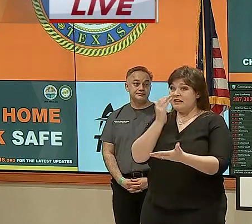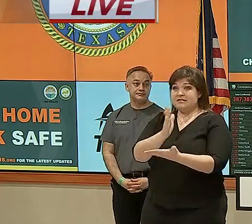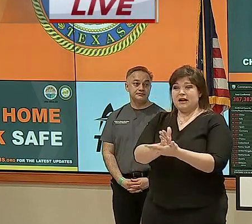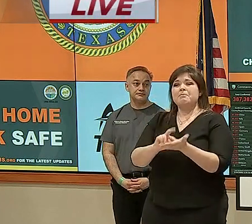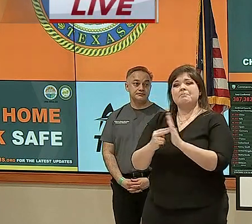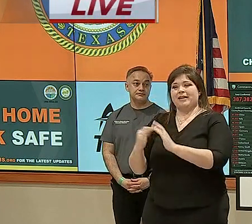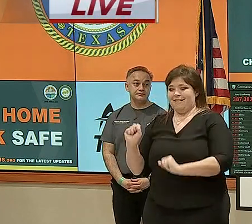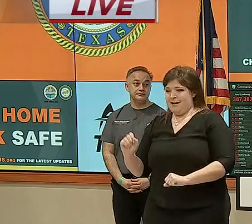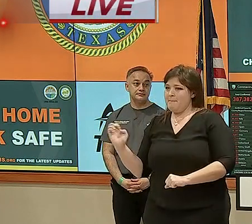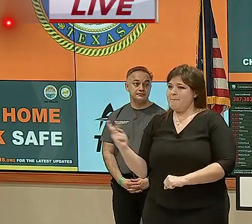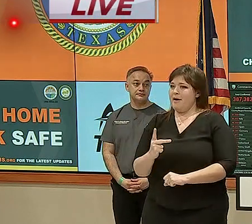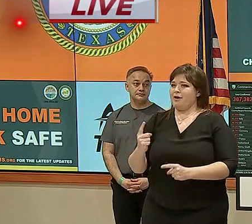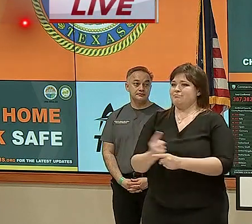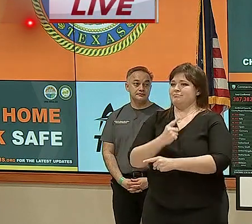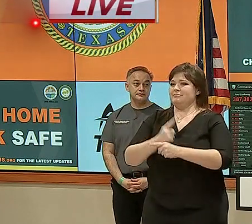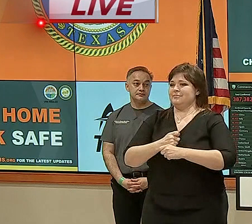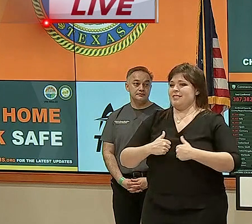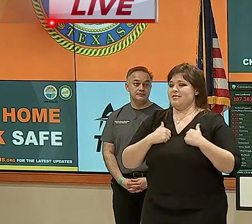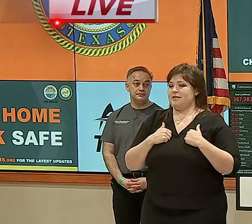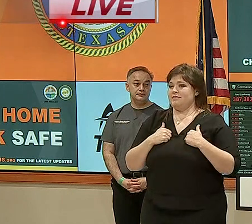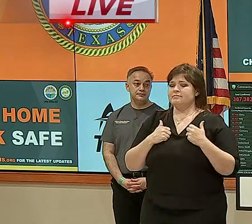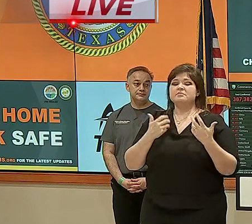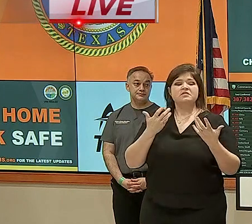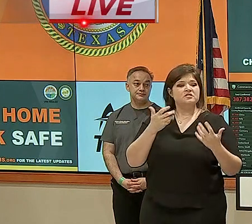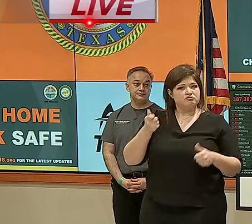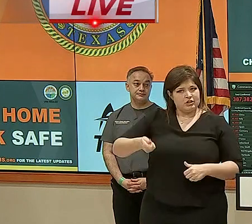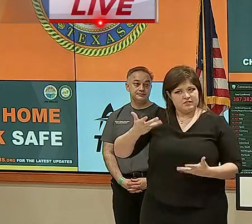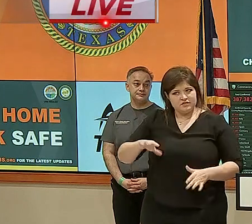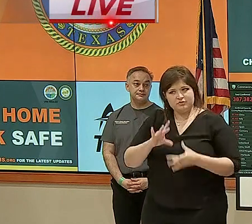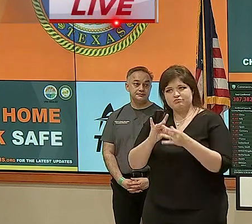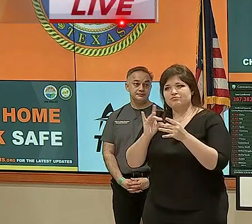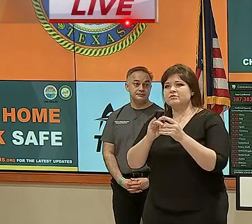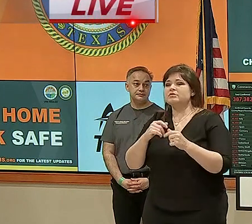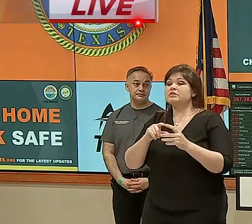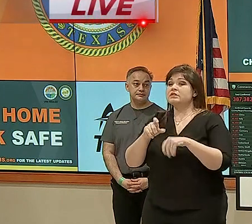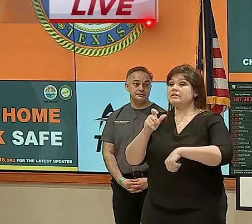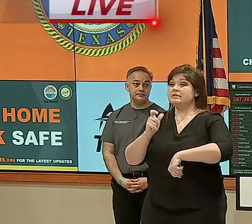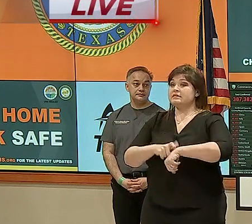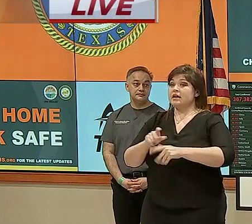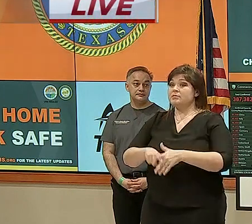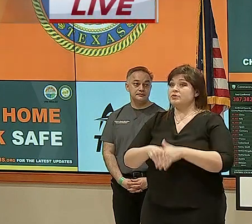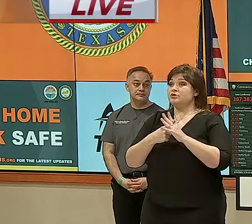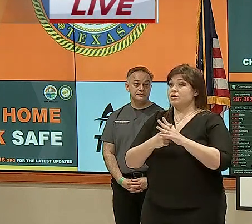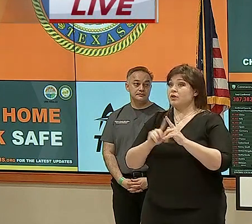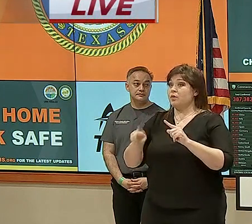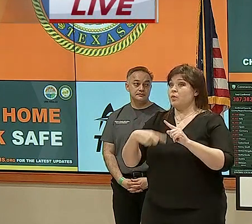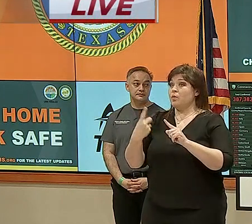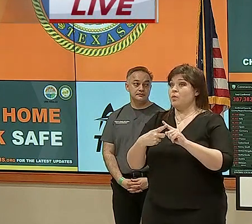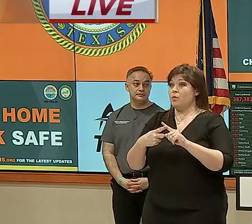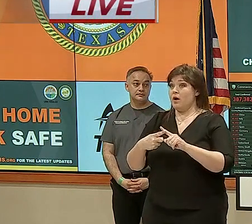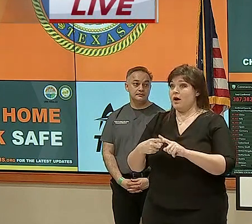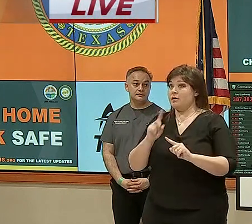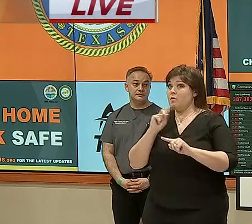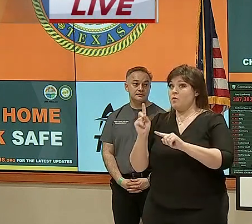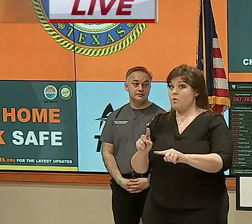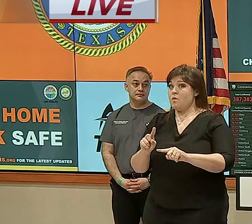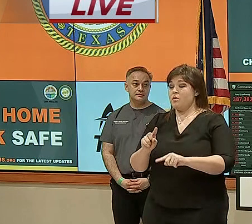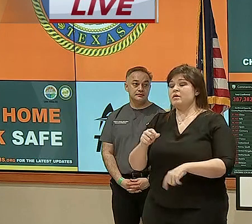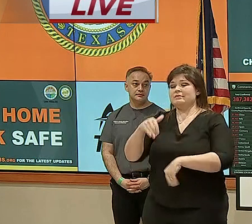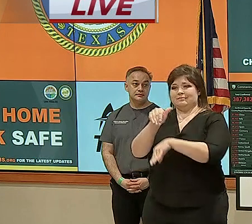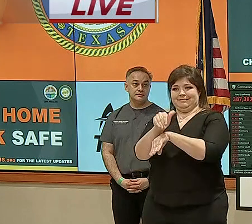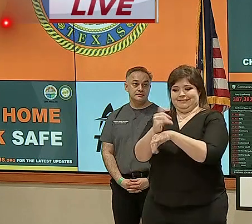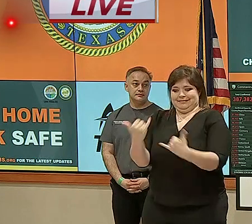mentioned, the order will begin tonight at 11:59 p.m. and end on April 3rd. And I will